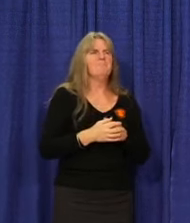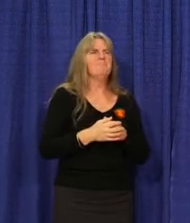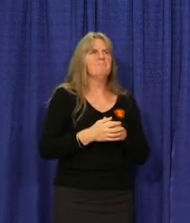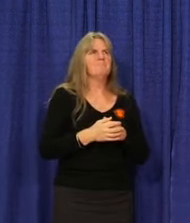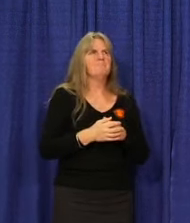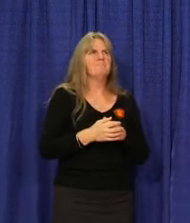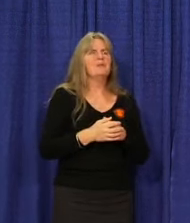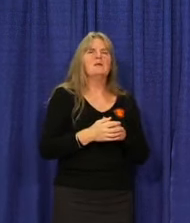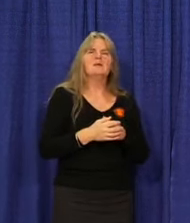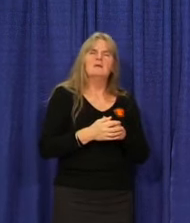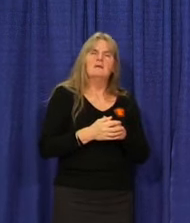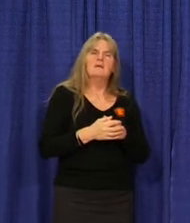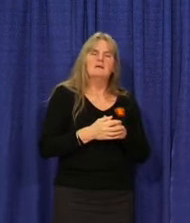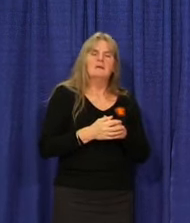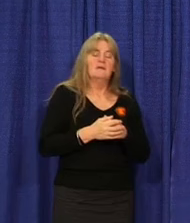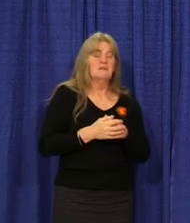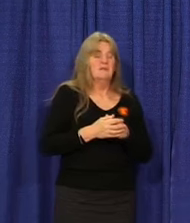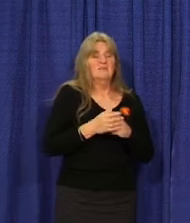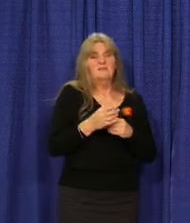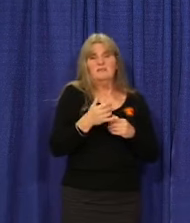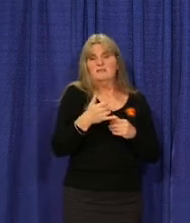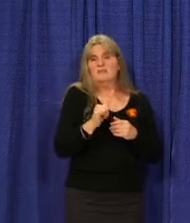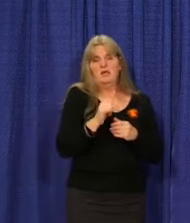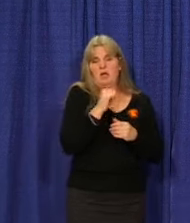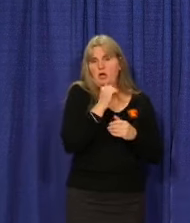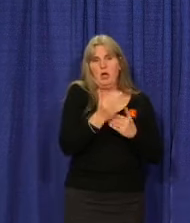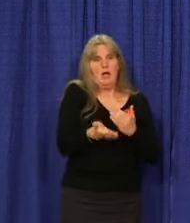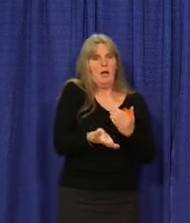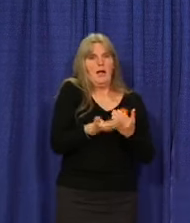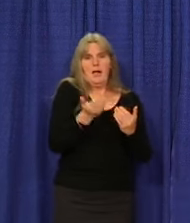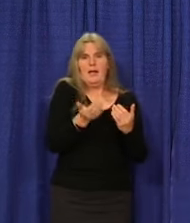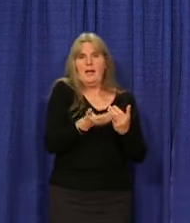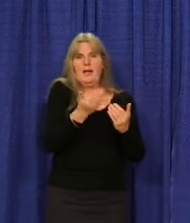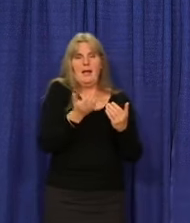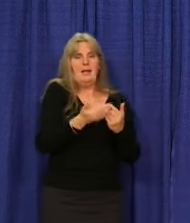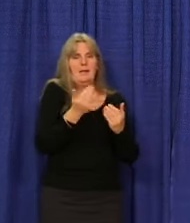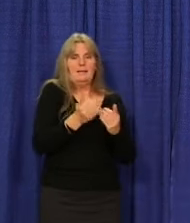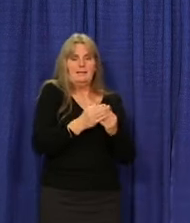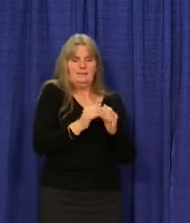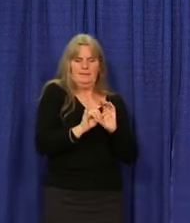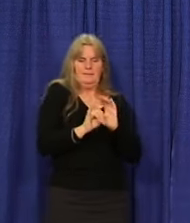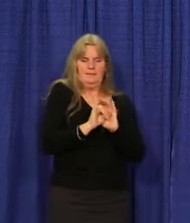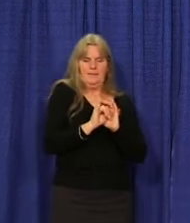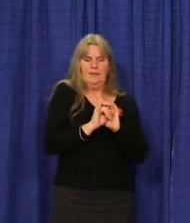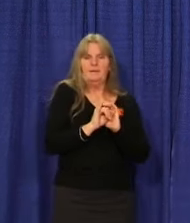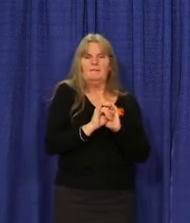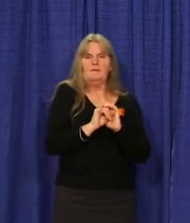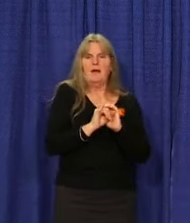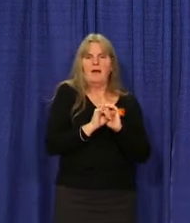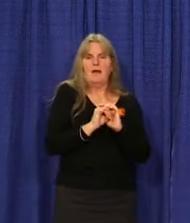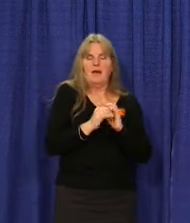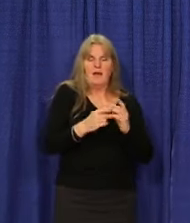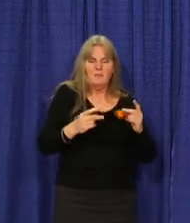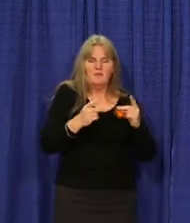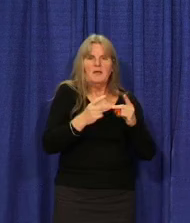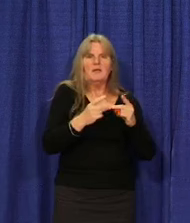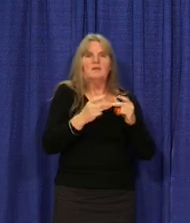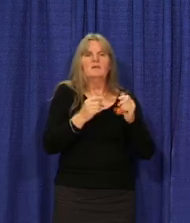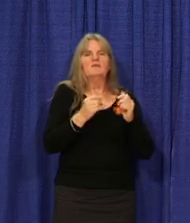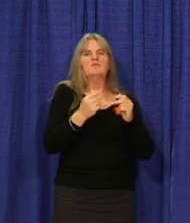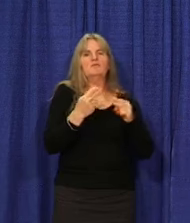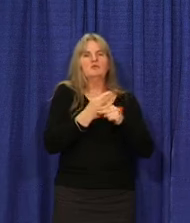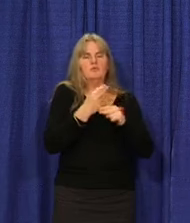it is still not easy for us to determine the place of the app in our practice. We're certainly watching with